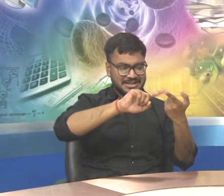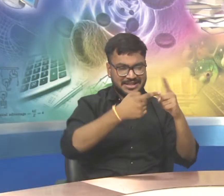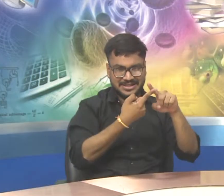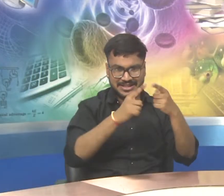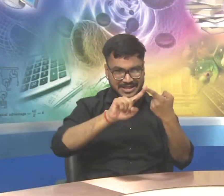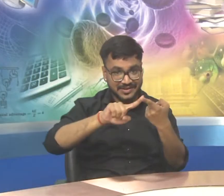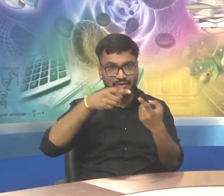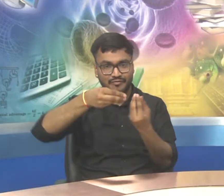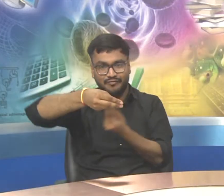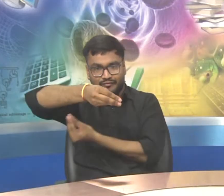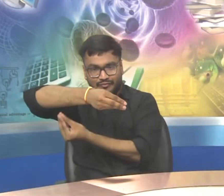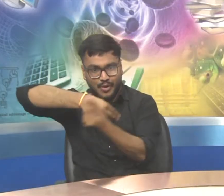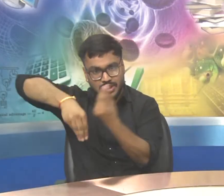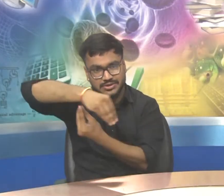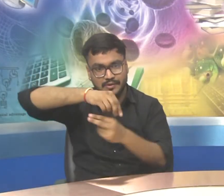method.